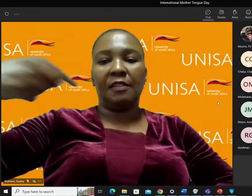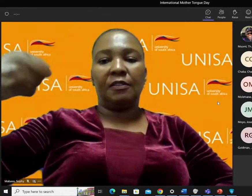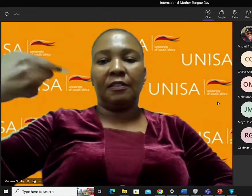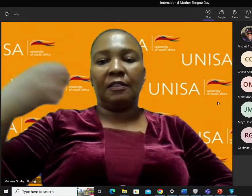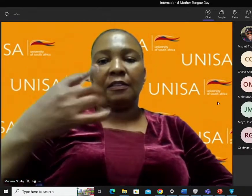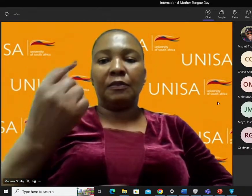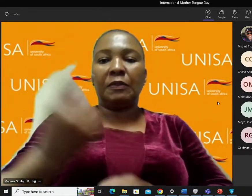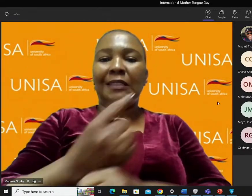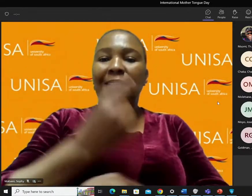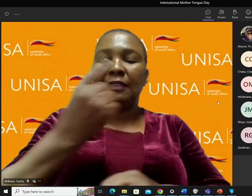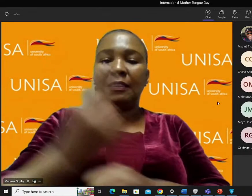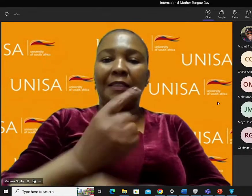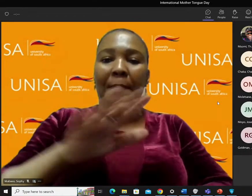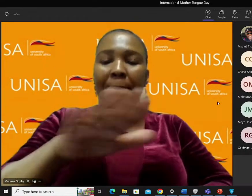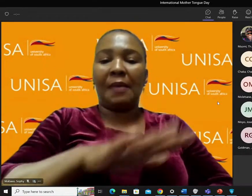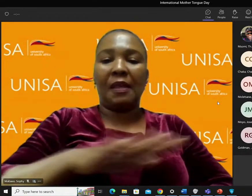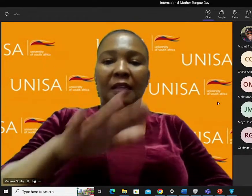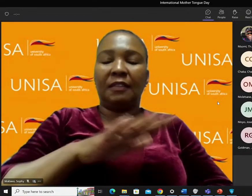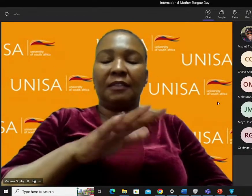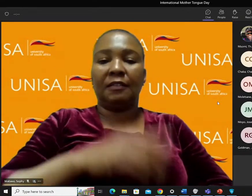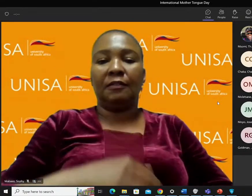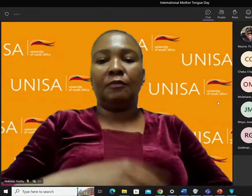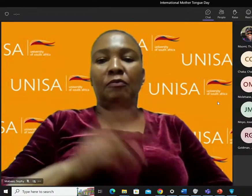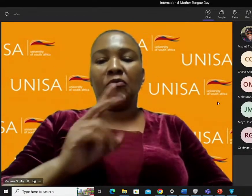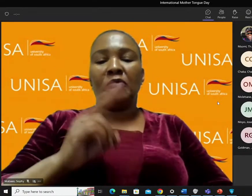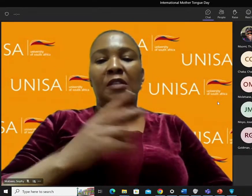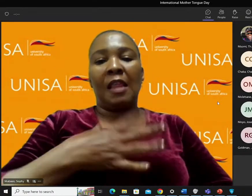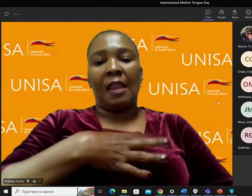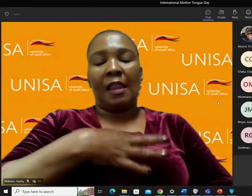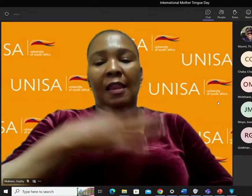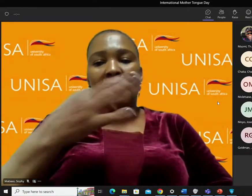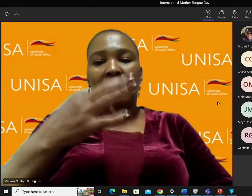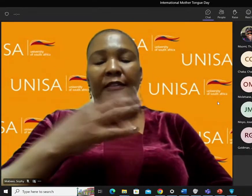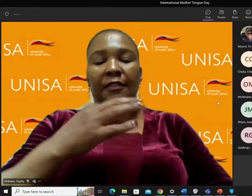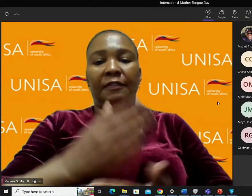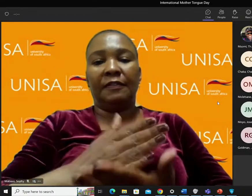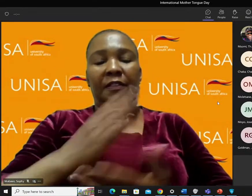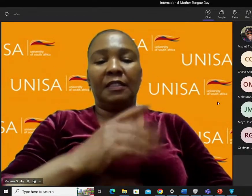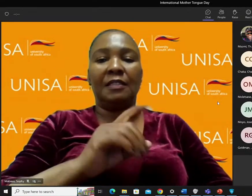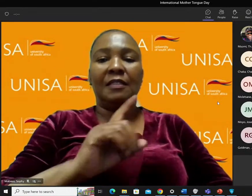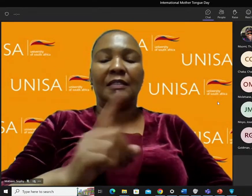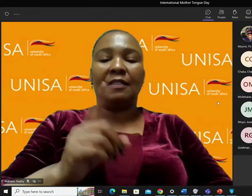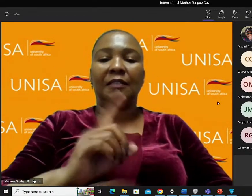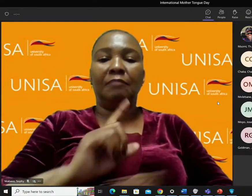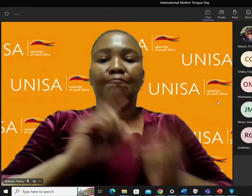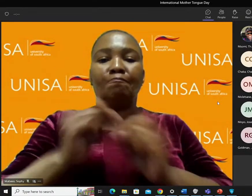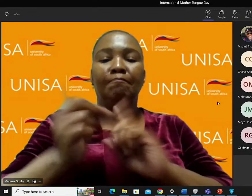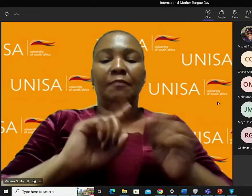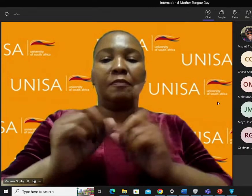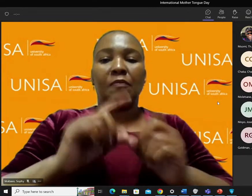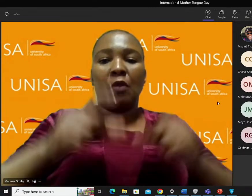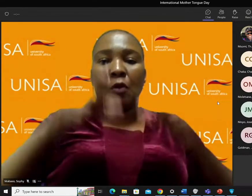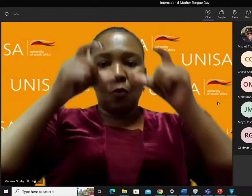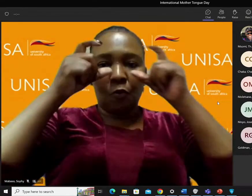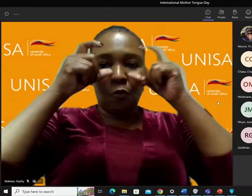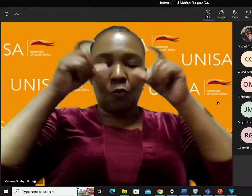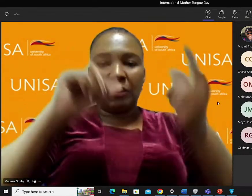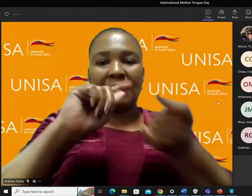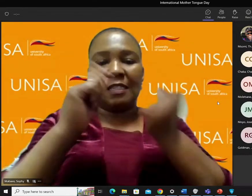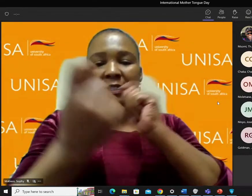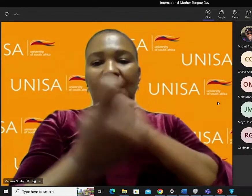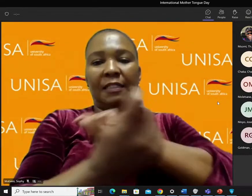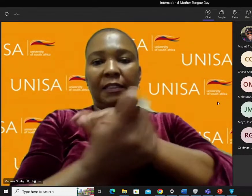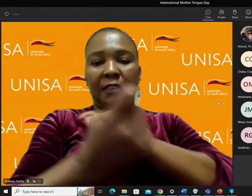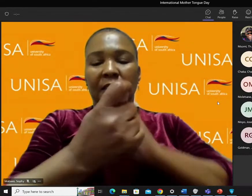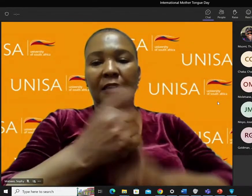basis. And I also like the fact that she spoke about Google Translation, because I think most of us,